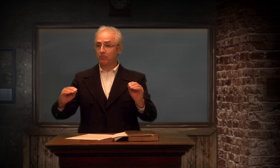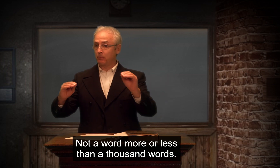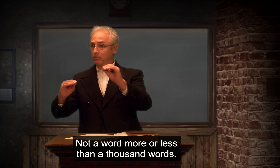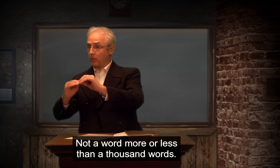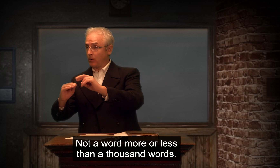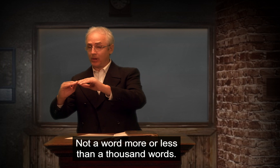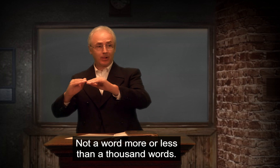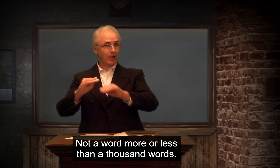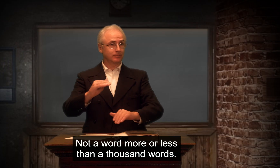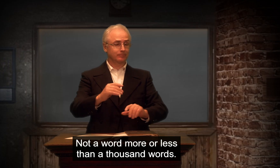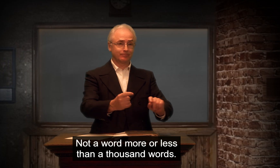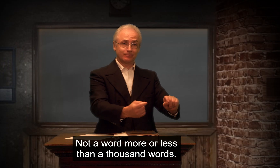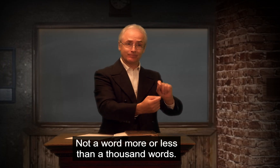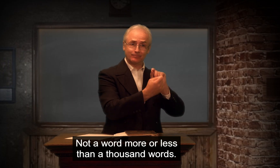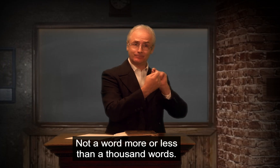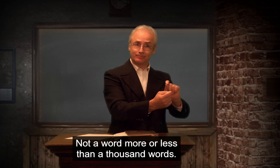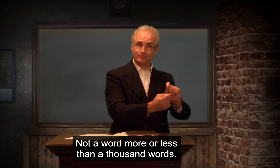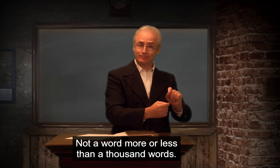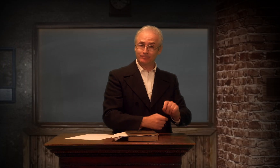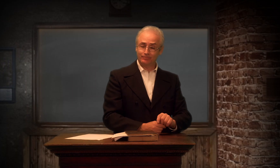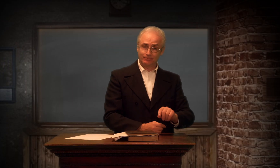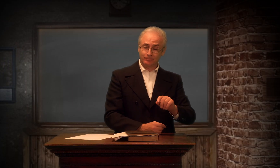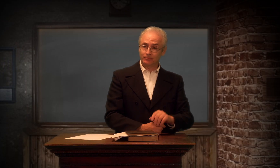Not a word more or less than 1,000 words.